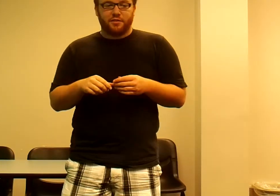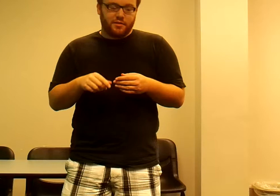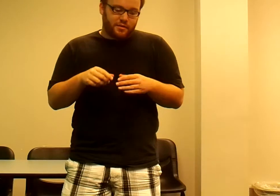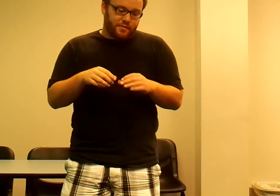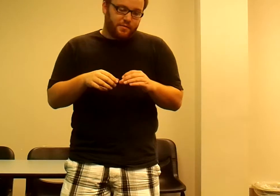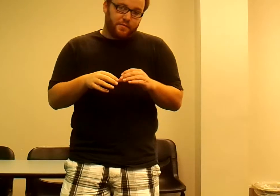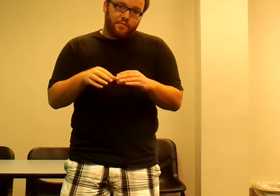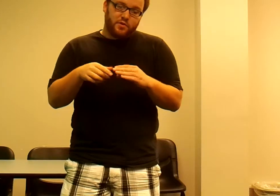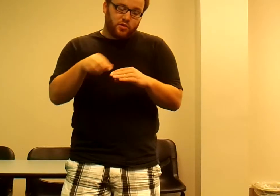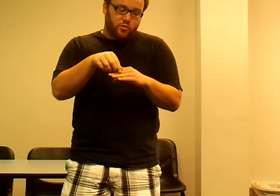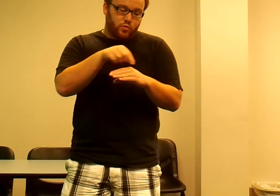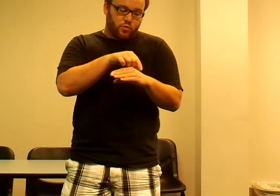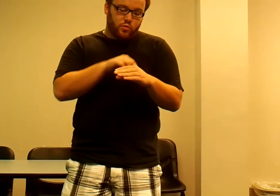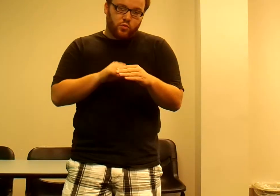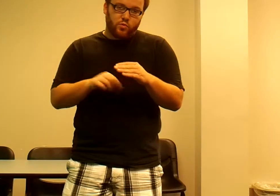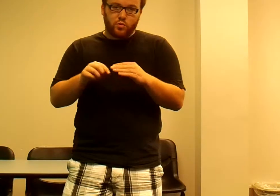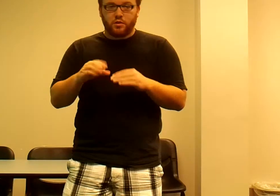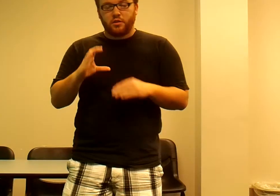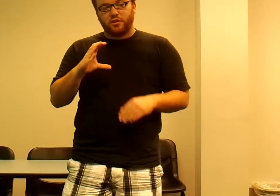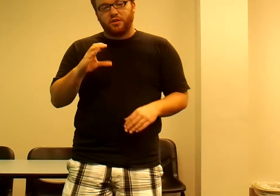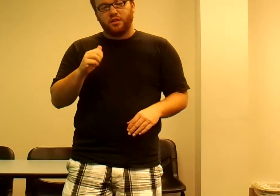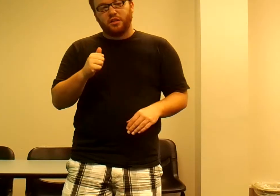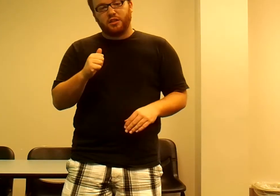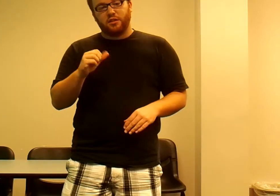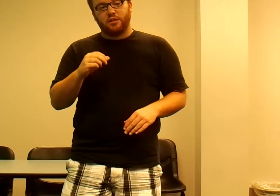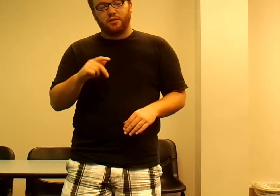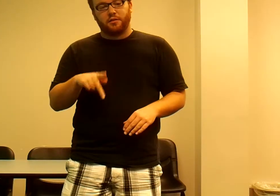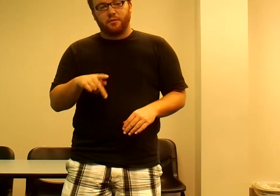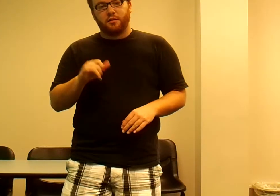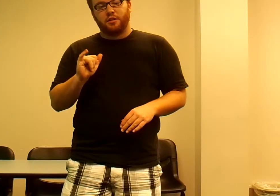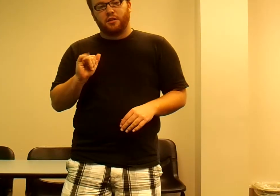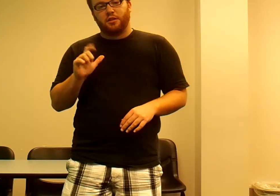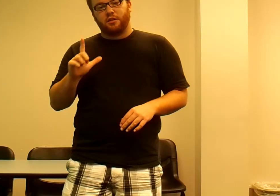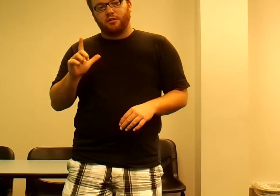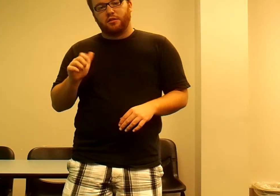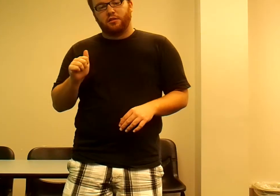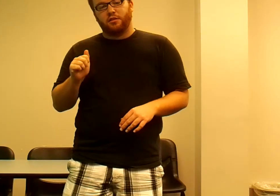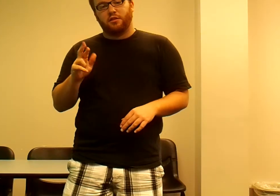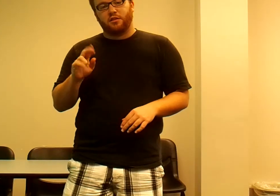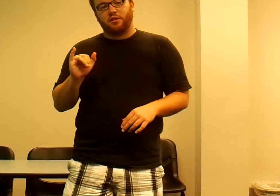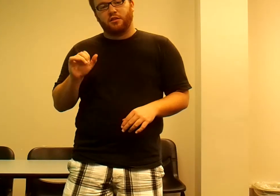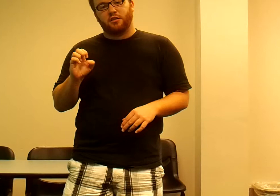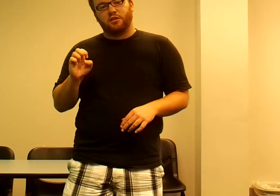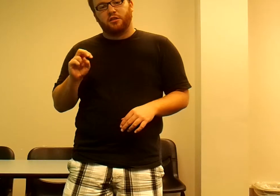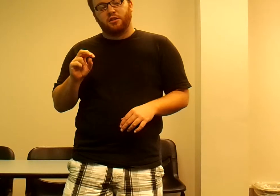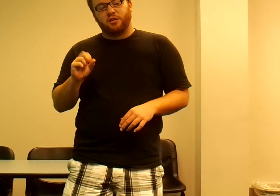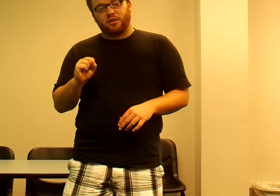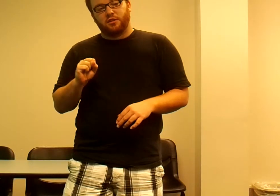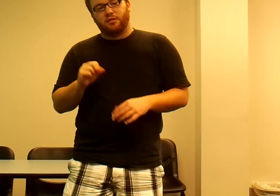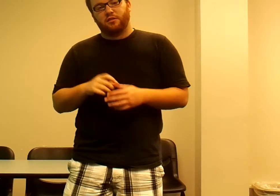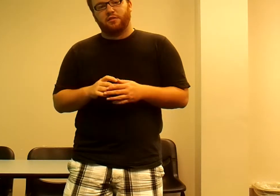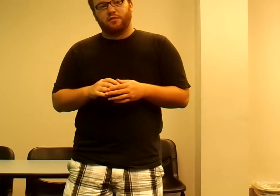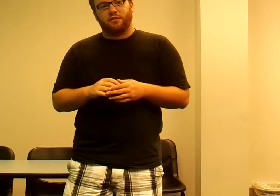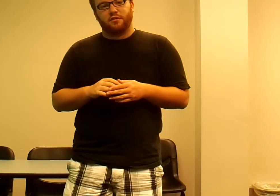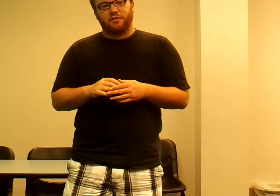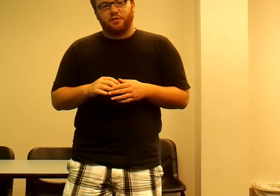that actually have very thin walls, and the walls between the tiny air sacs and the